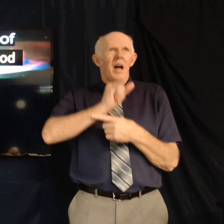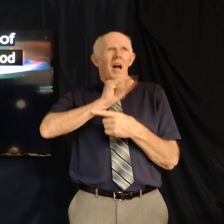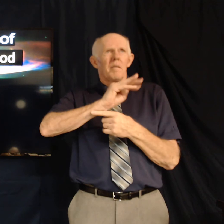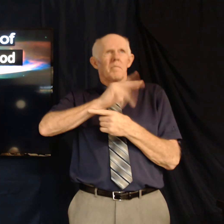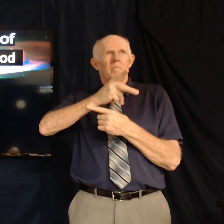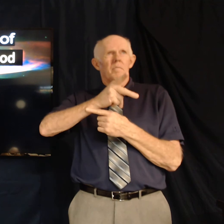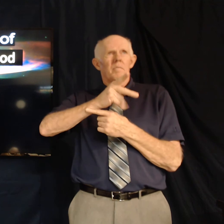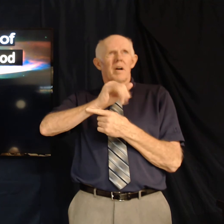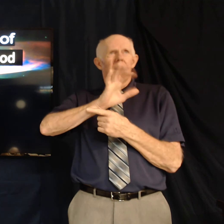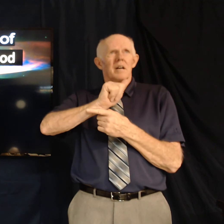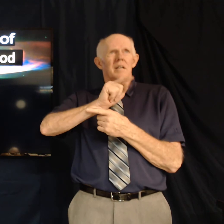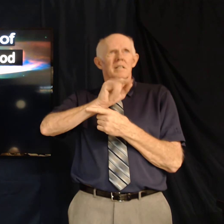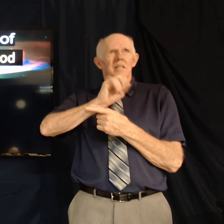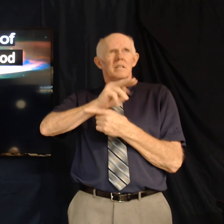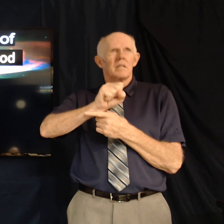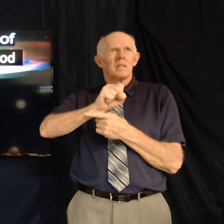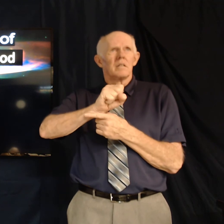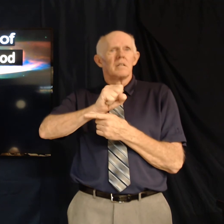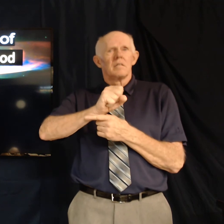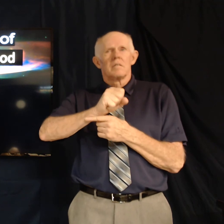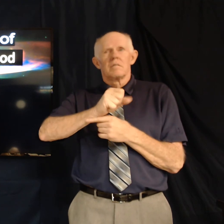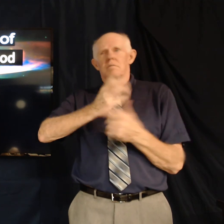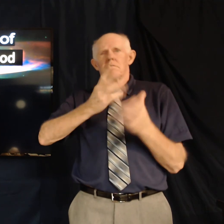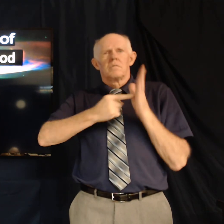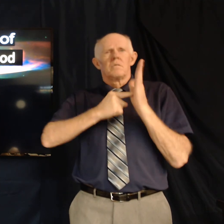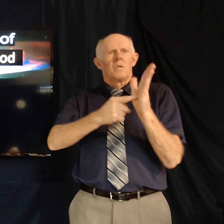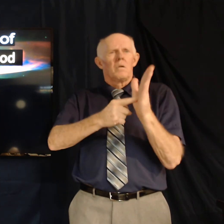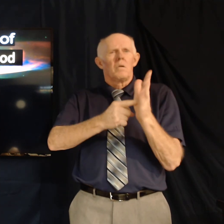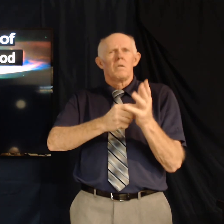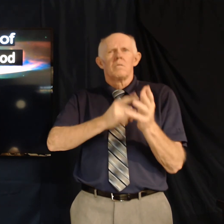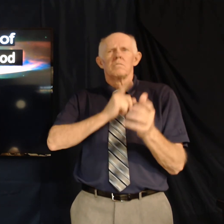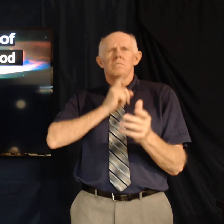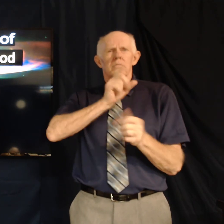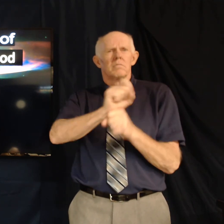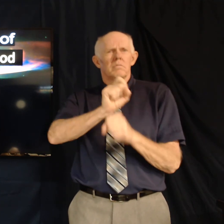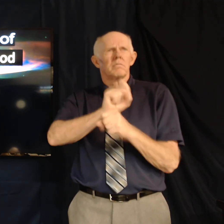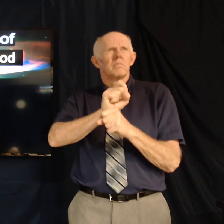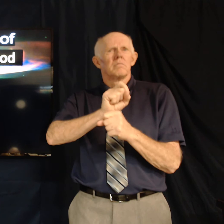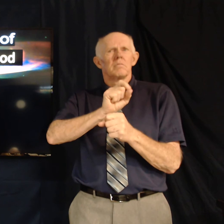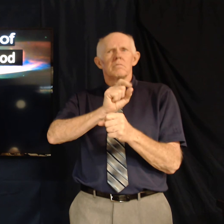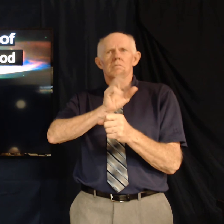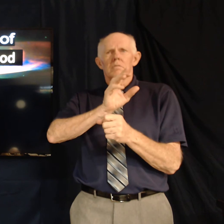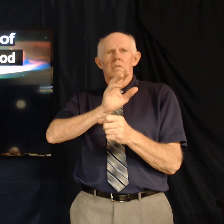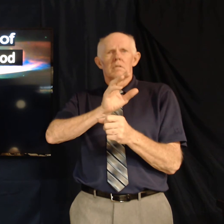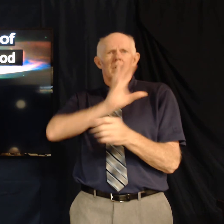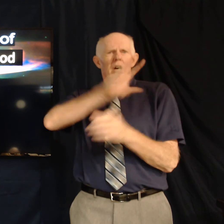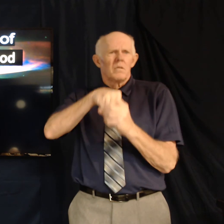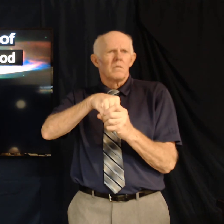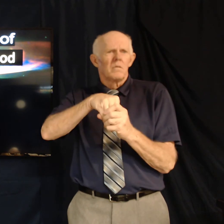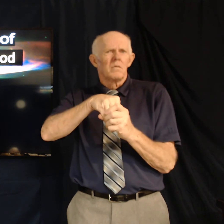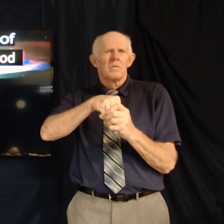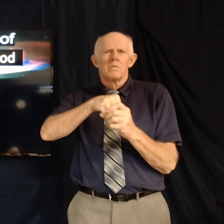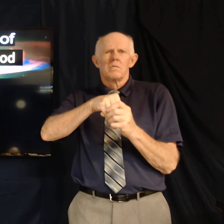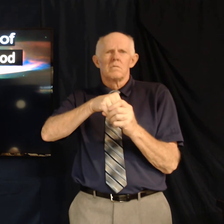This lesson, the implications show truly the work that's